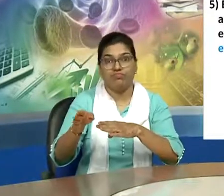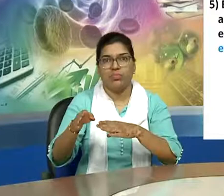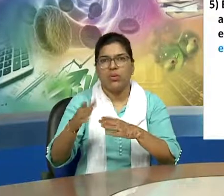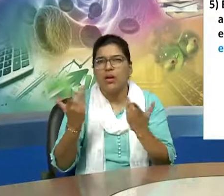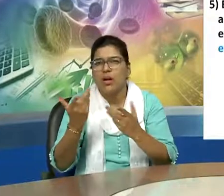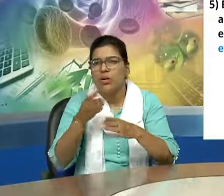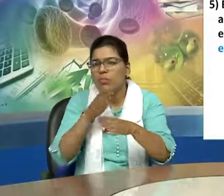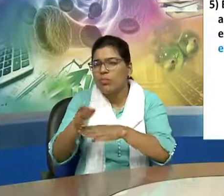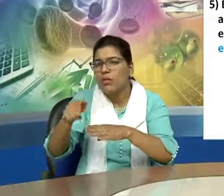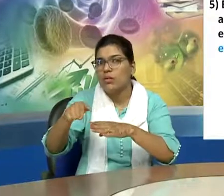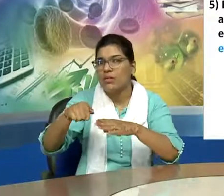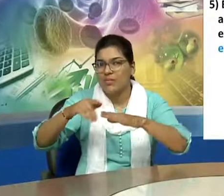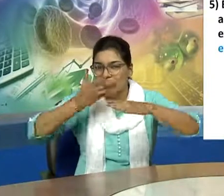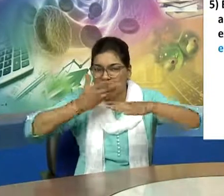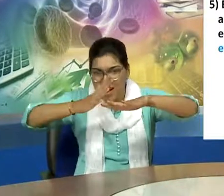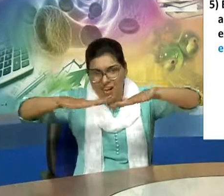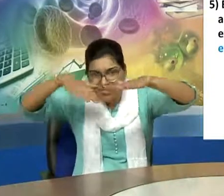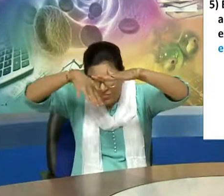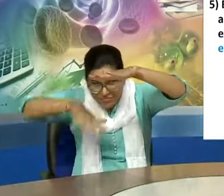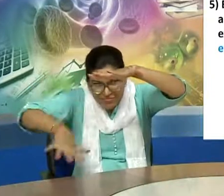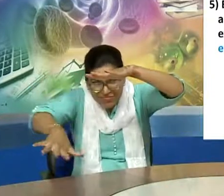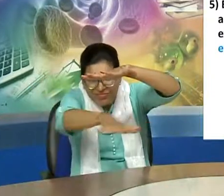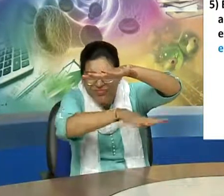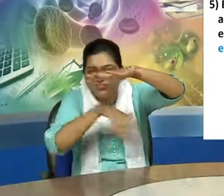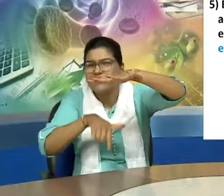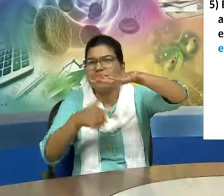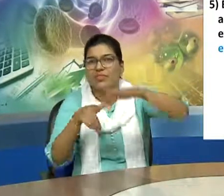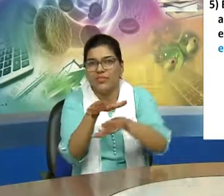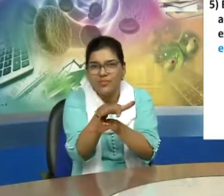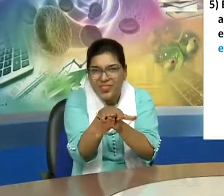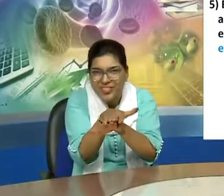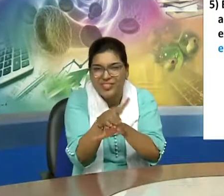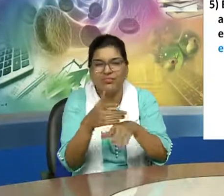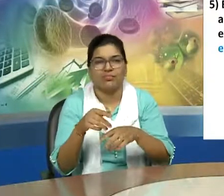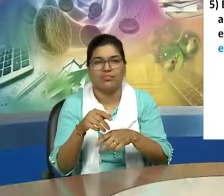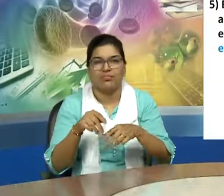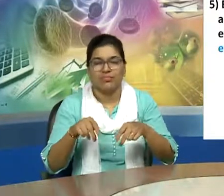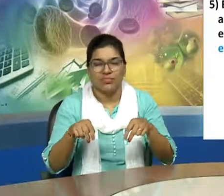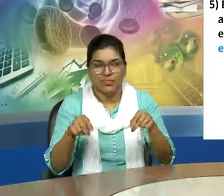all the aquatic animals which live under water